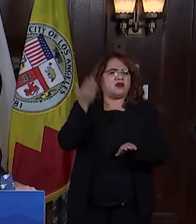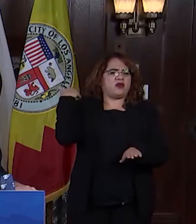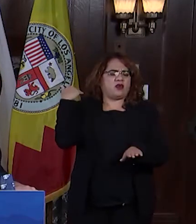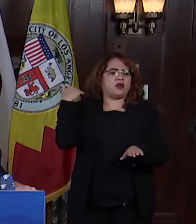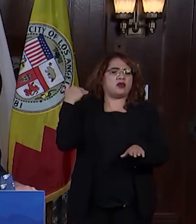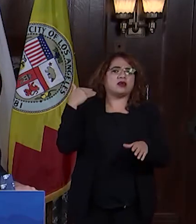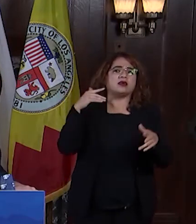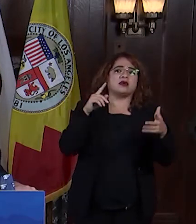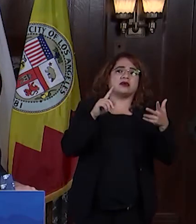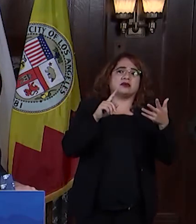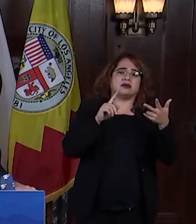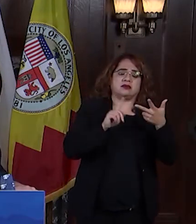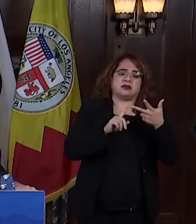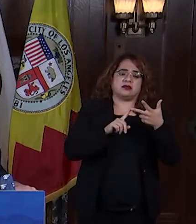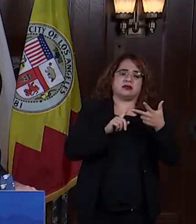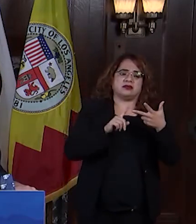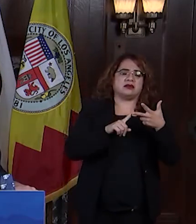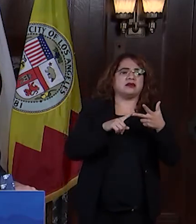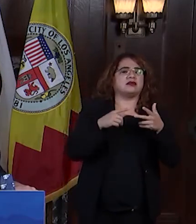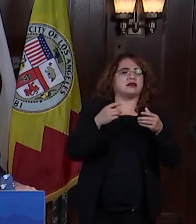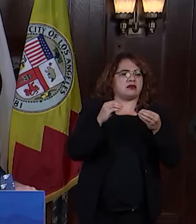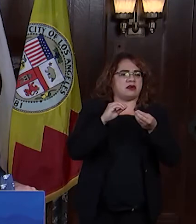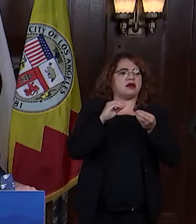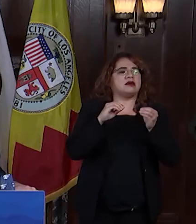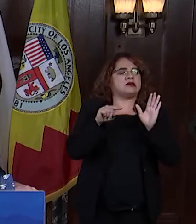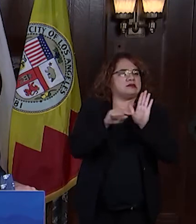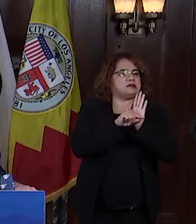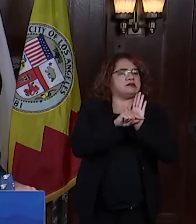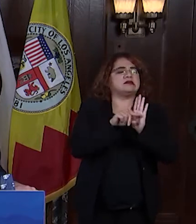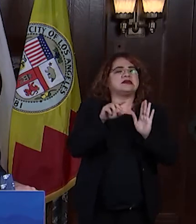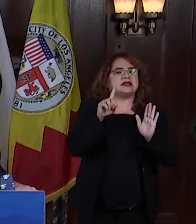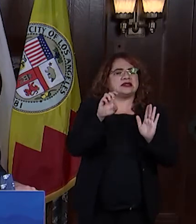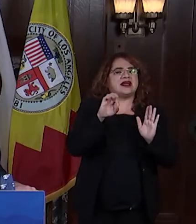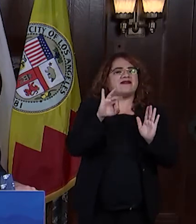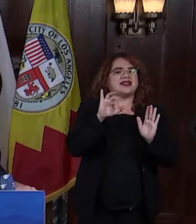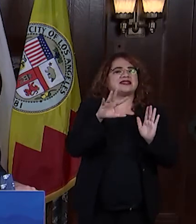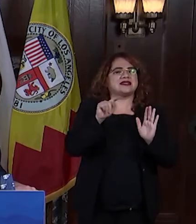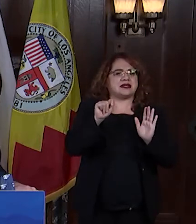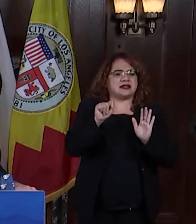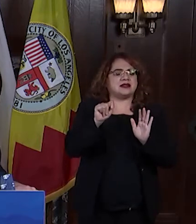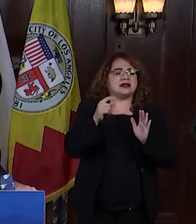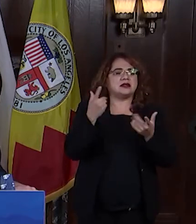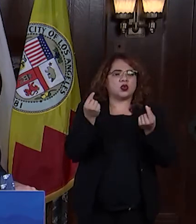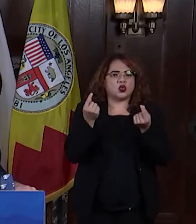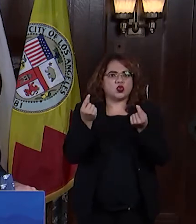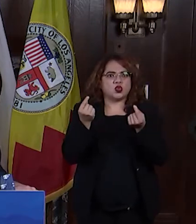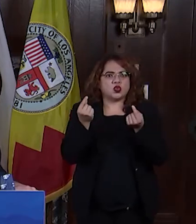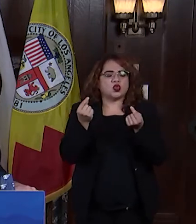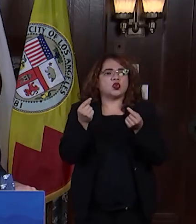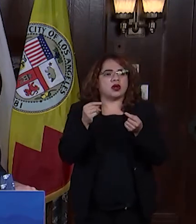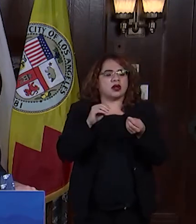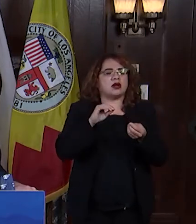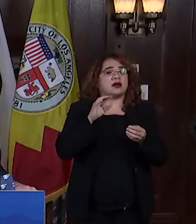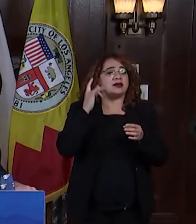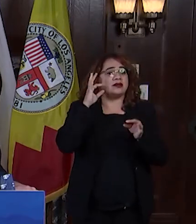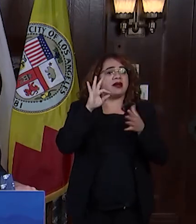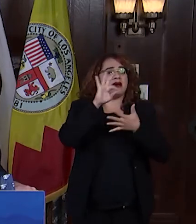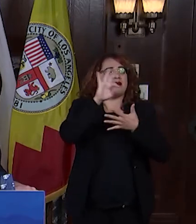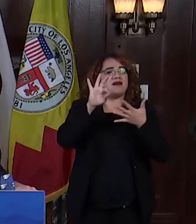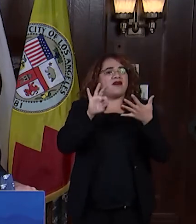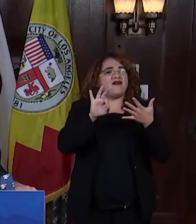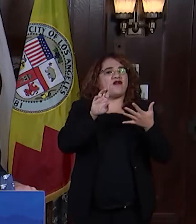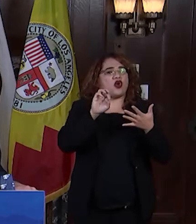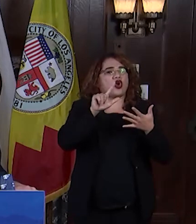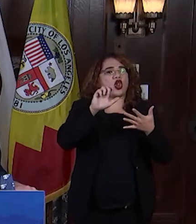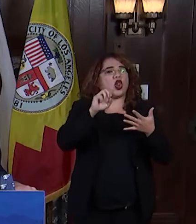growing deficit, I'm wondering, do you still think it was a good idea to put off cost-cutting measures such as furloughs? And, if